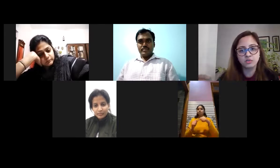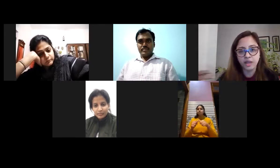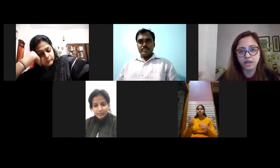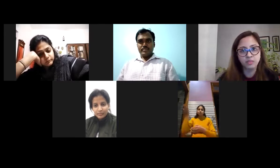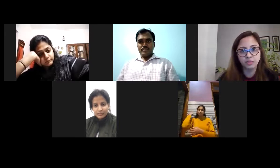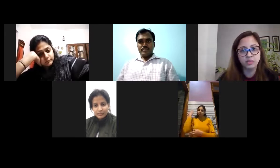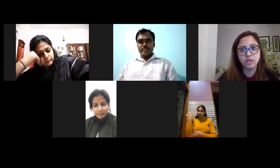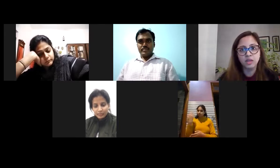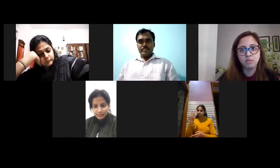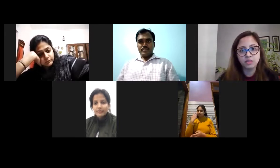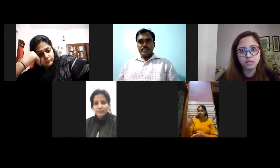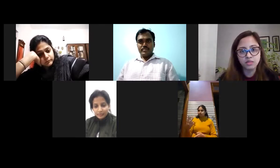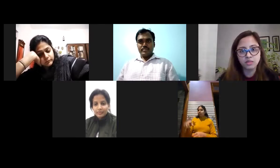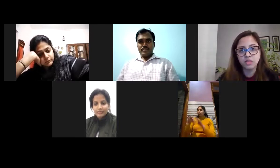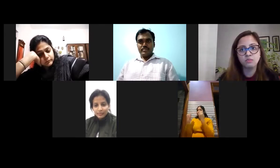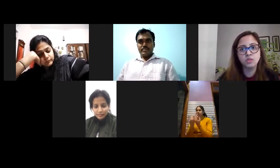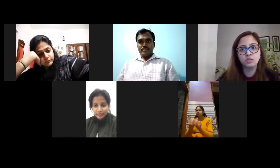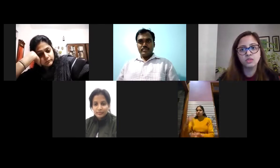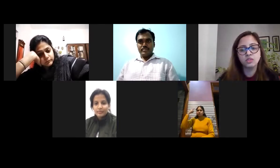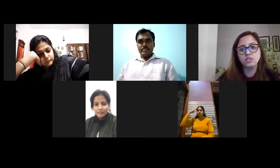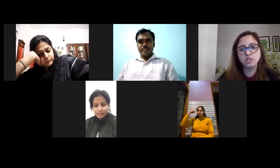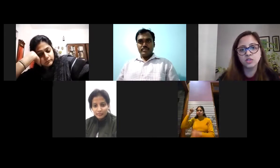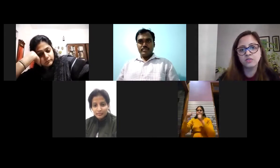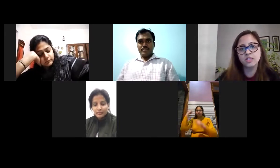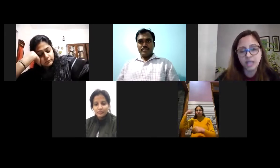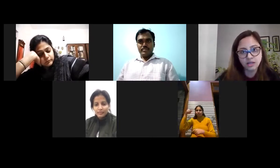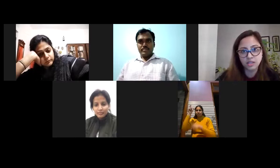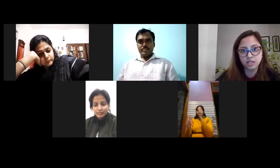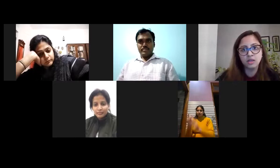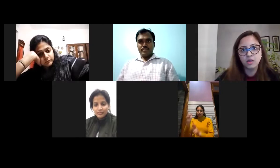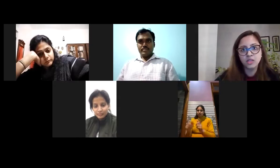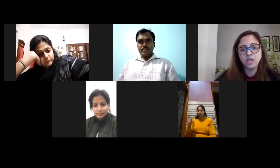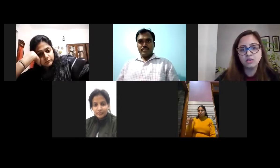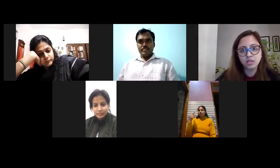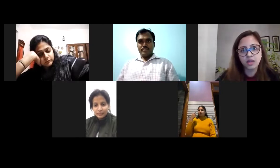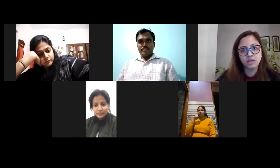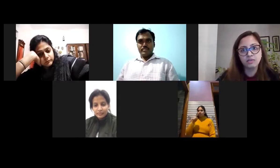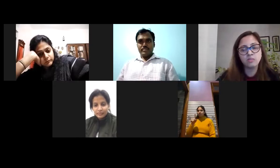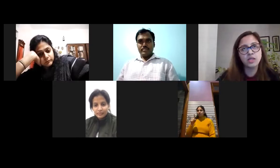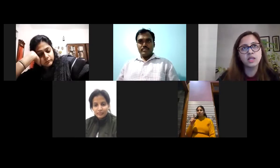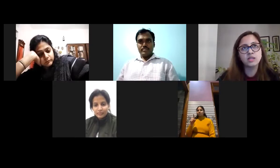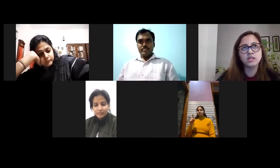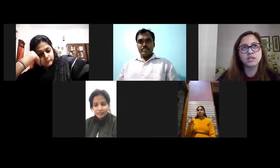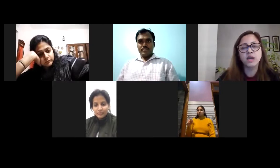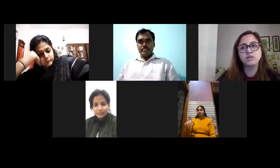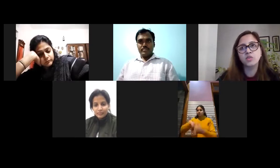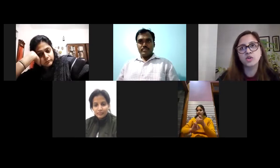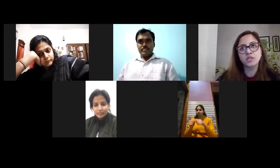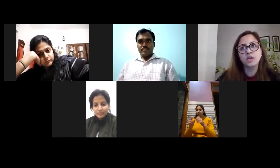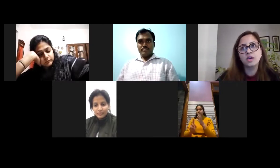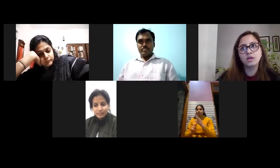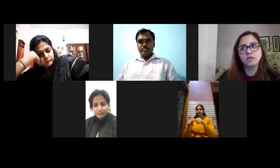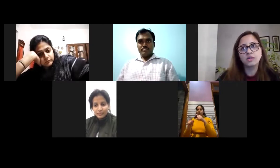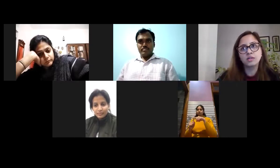is of mad people, mother is the germs of insanity were there in the entire family, and then his marriage